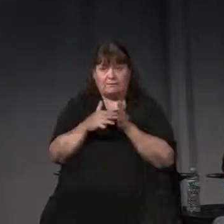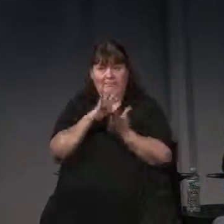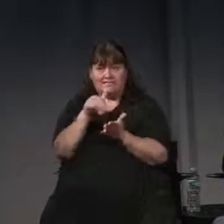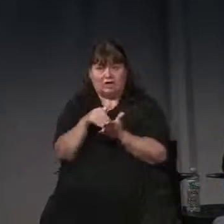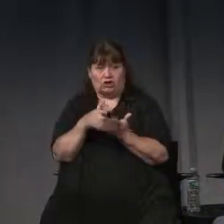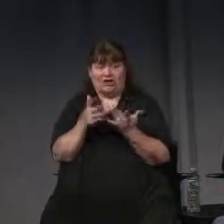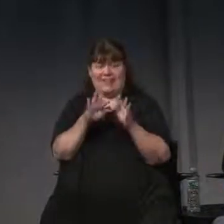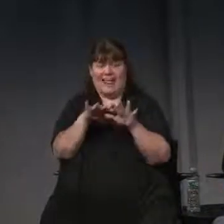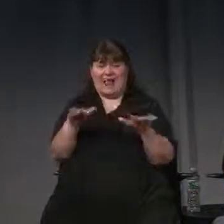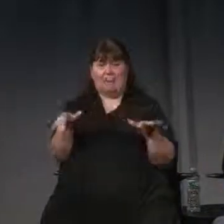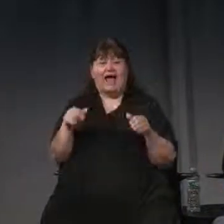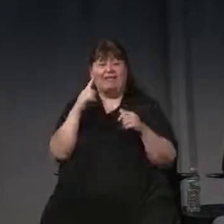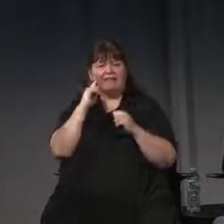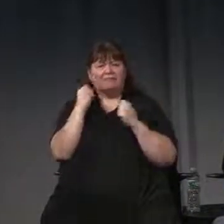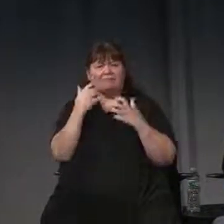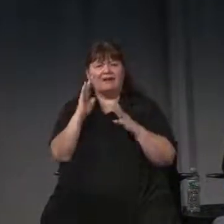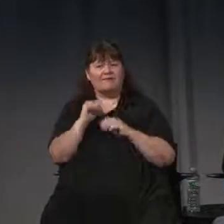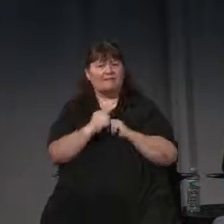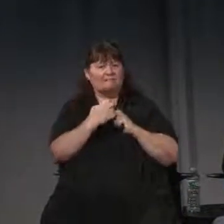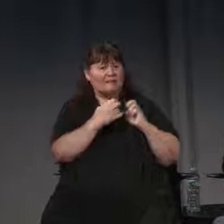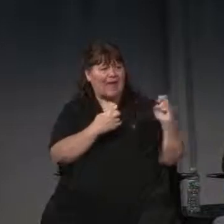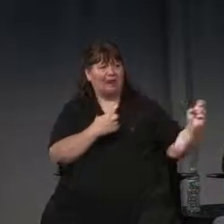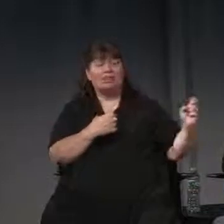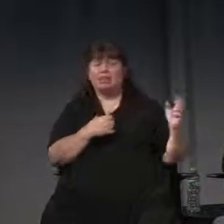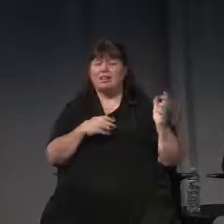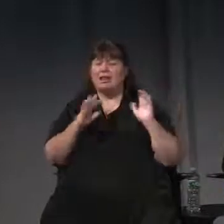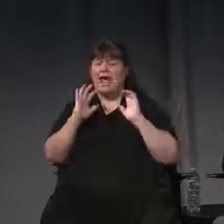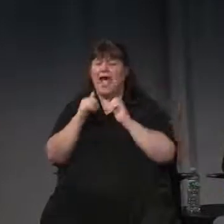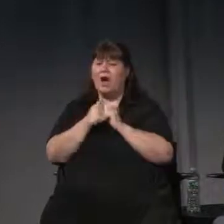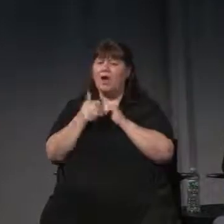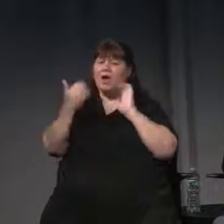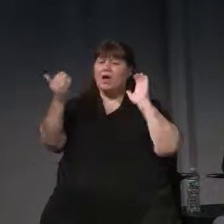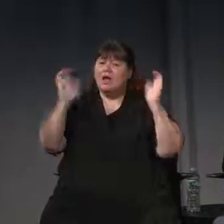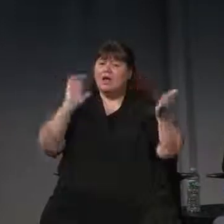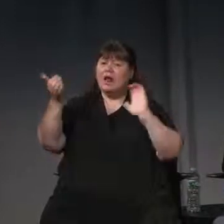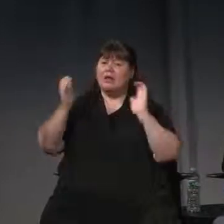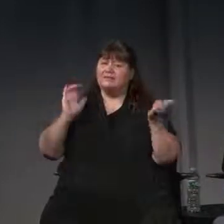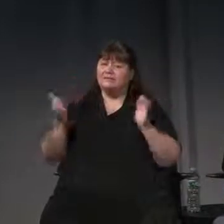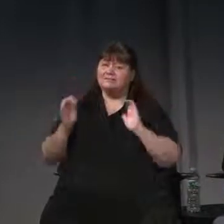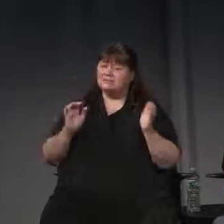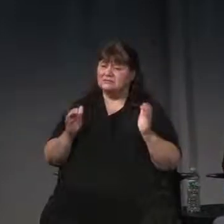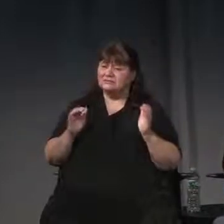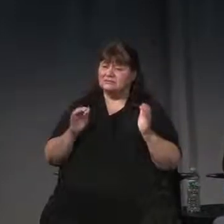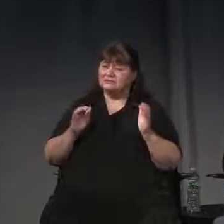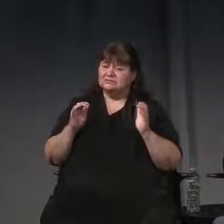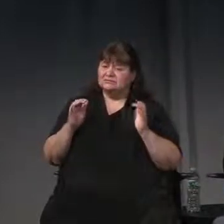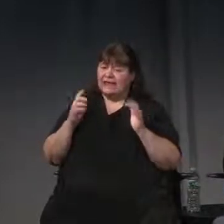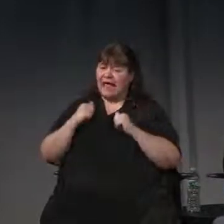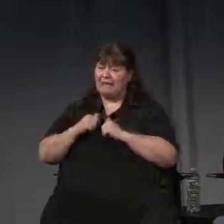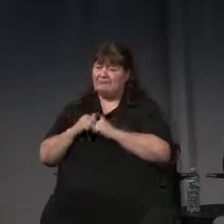lot of this panel has been about the way that those analogies enter into constructive and